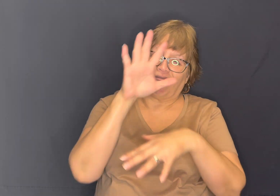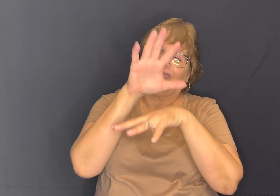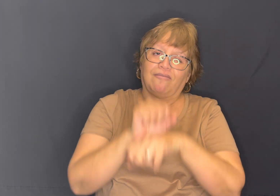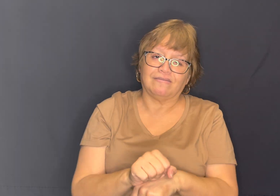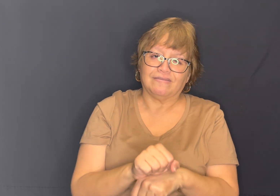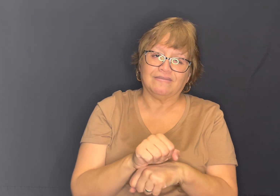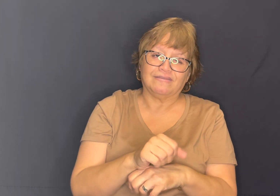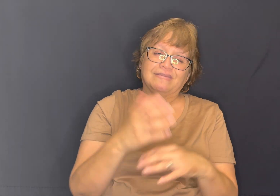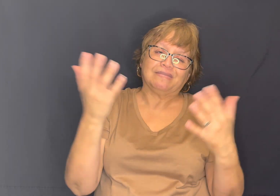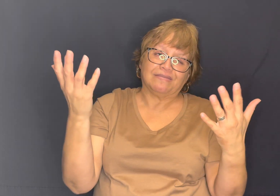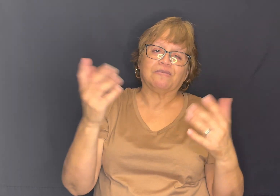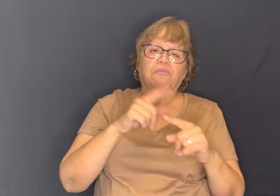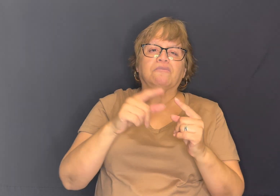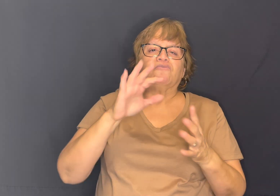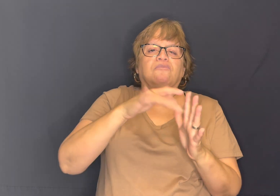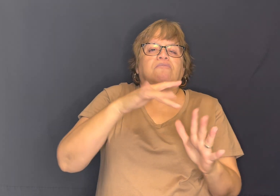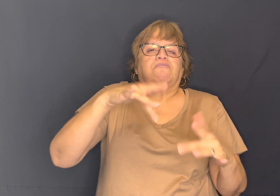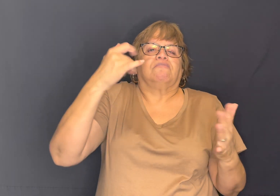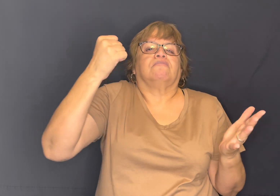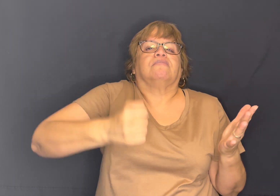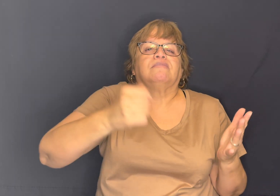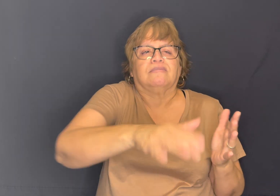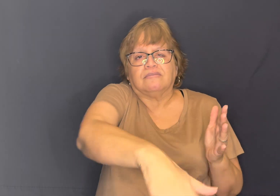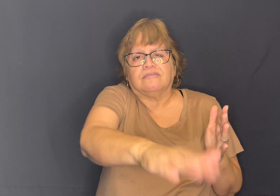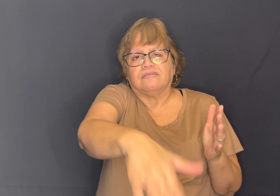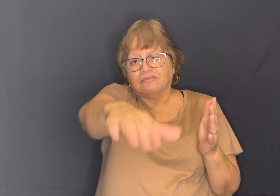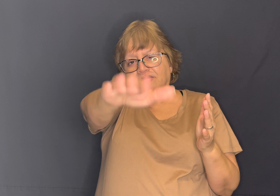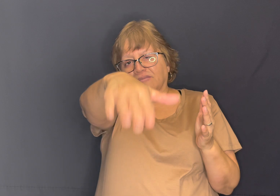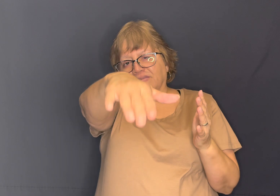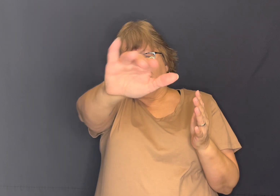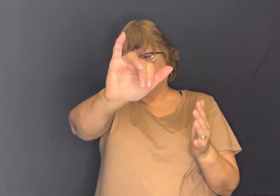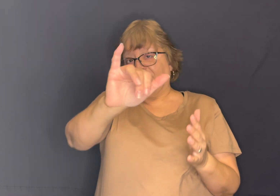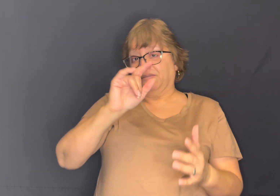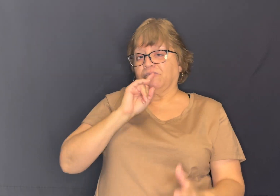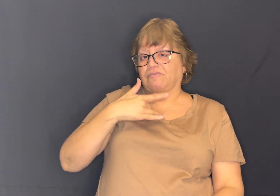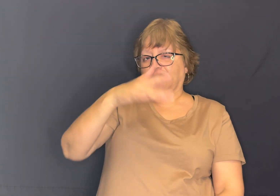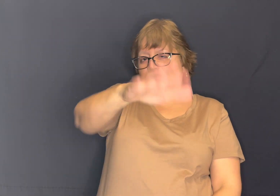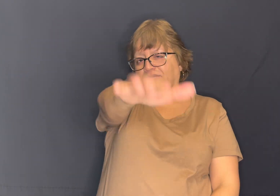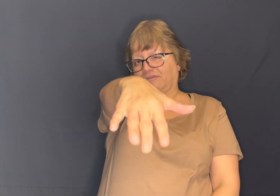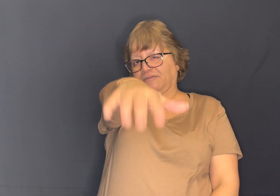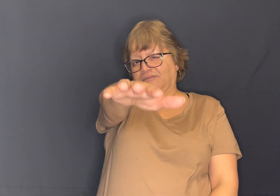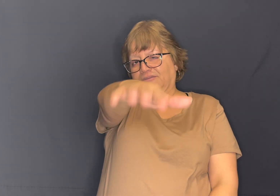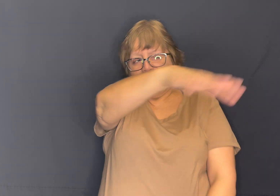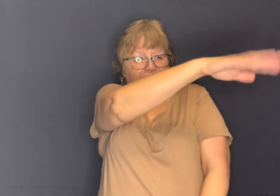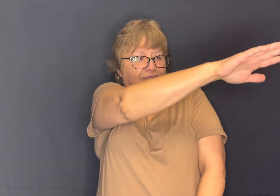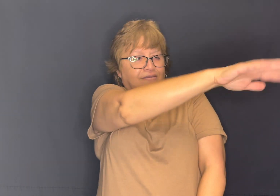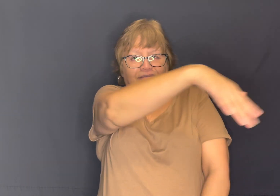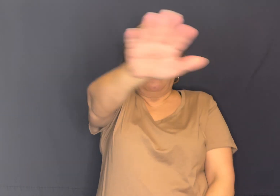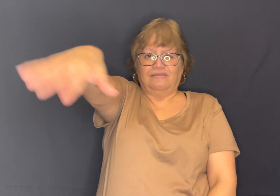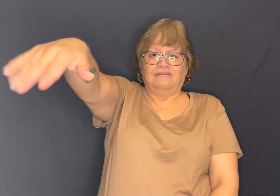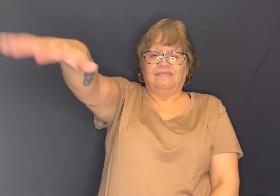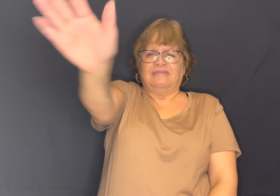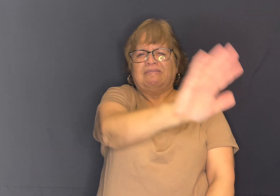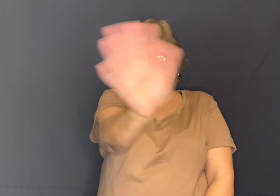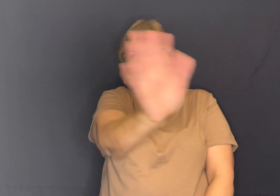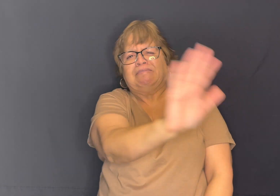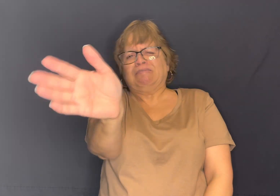noisy. That's just, we're used to that. You can also kind of shake your hand in front of you